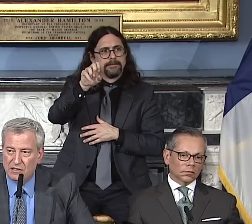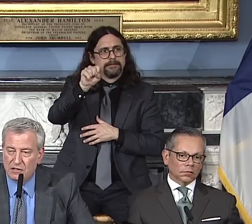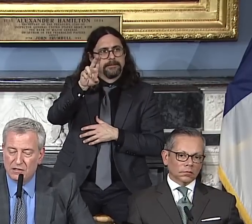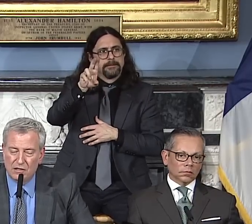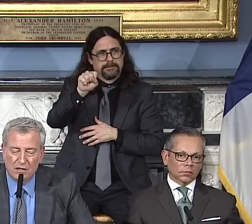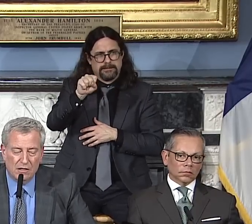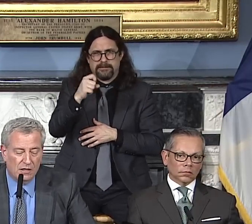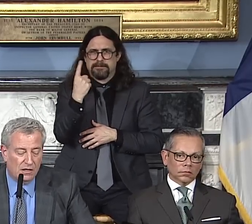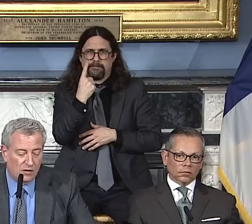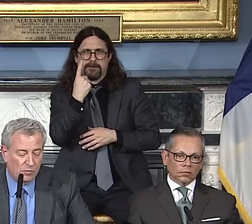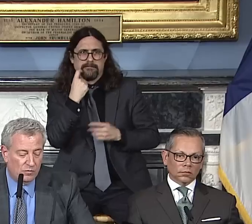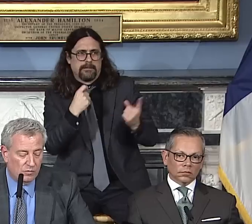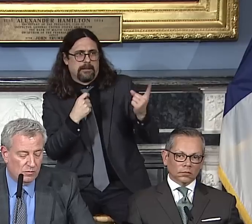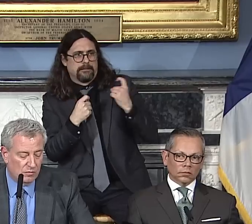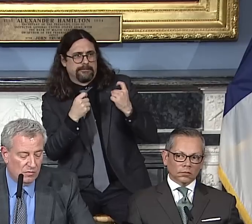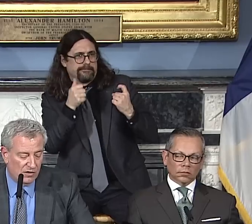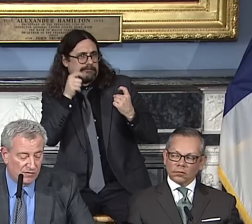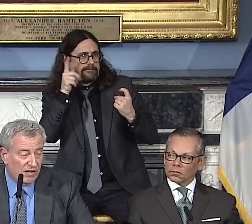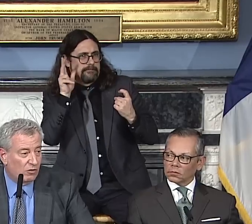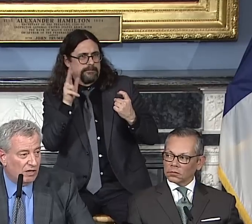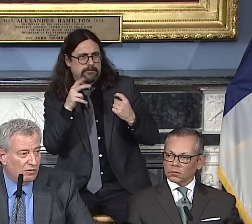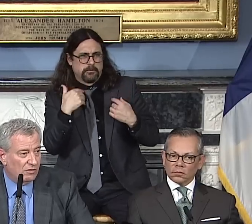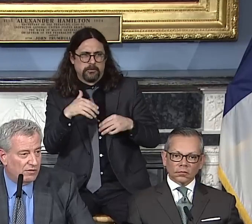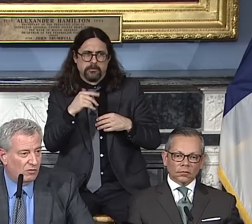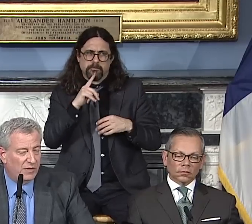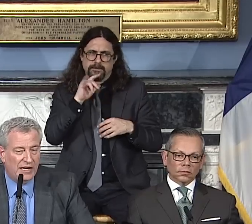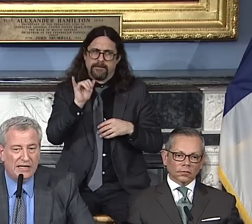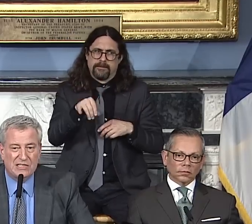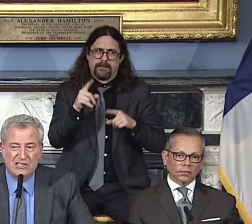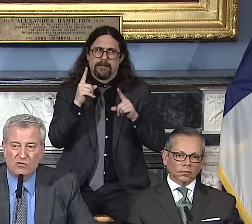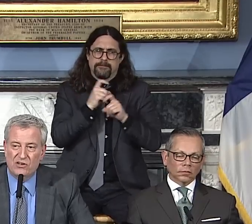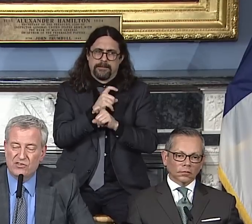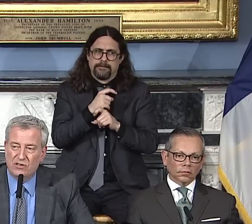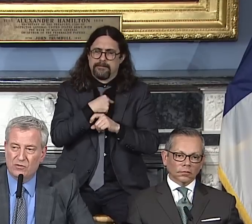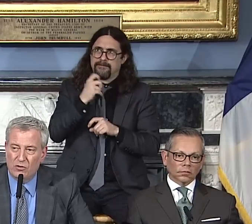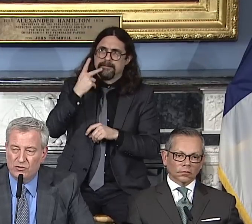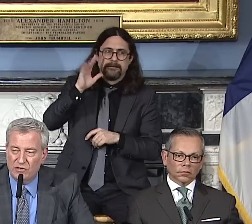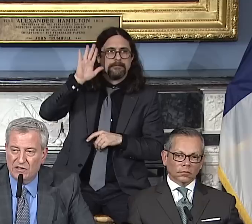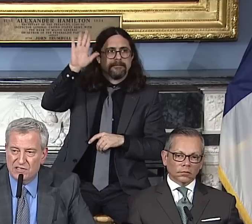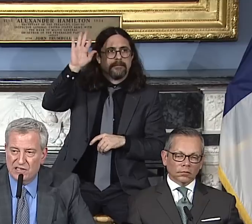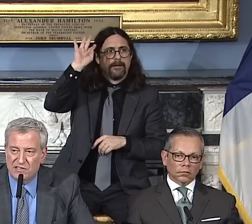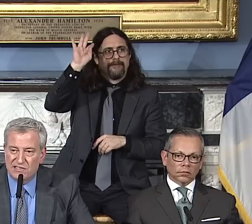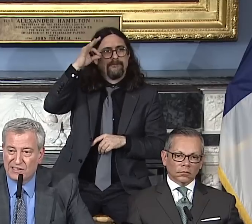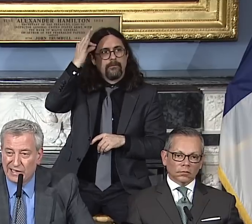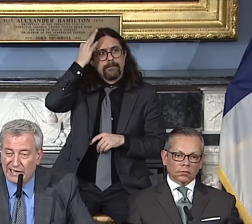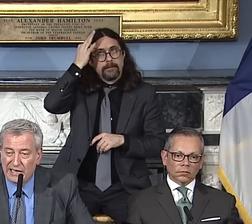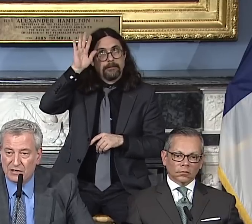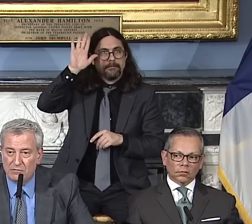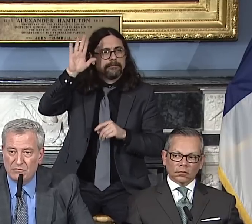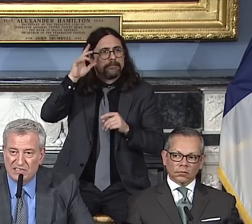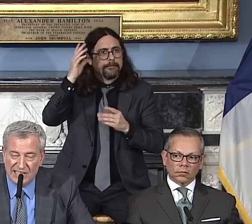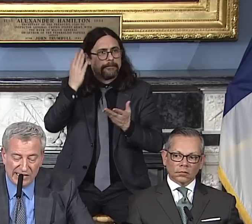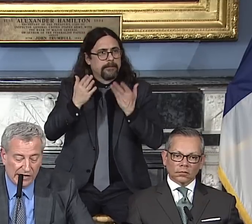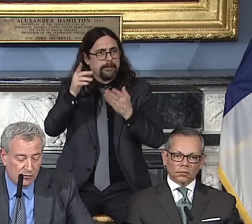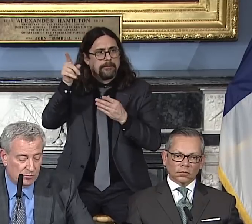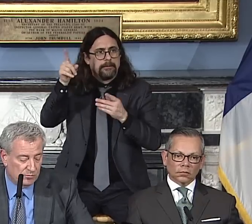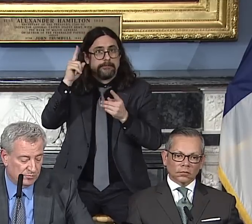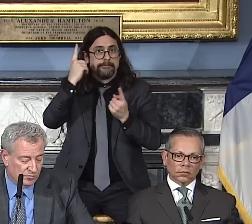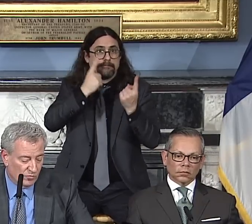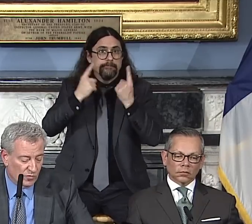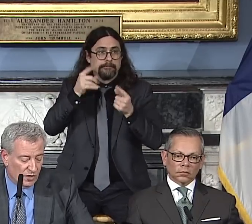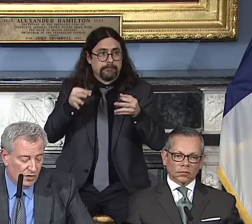to see on the federal level if there will be any consideration of altering the census, delaying it, extending